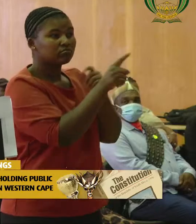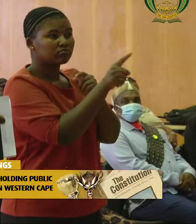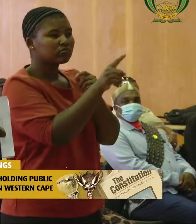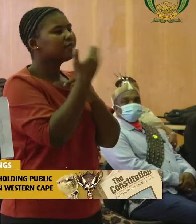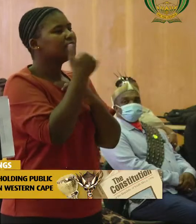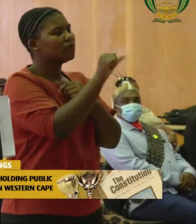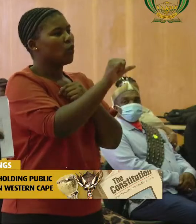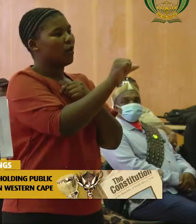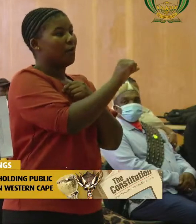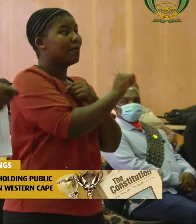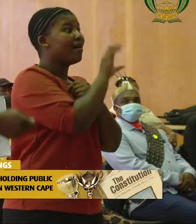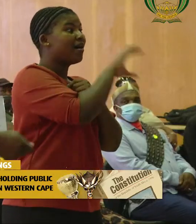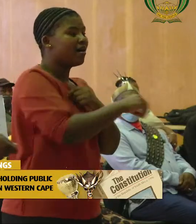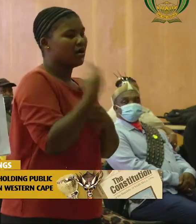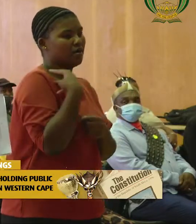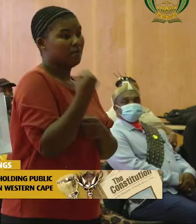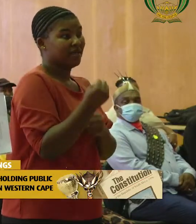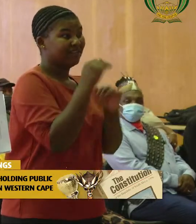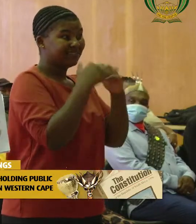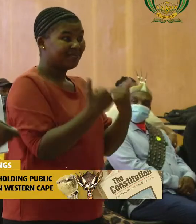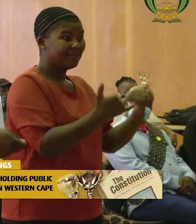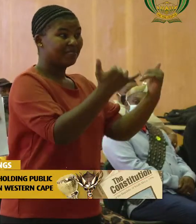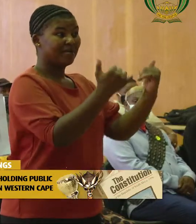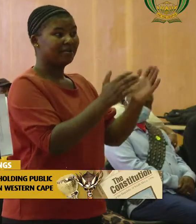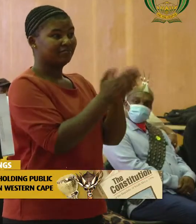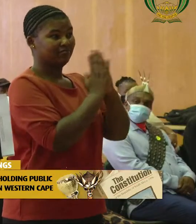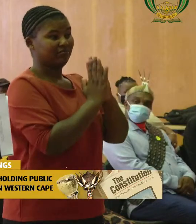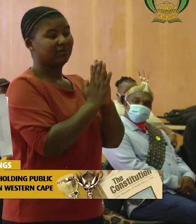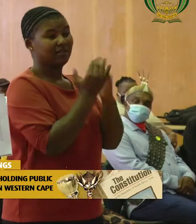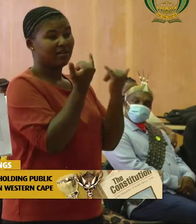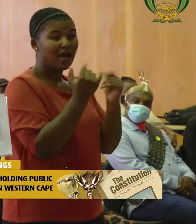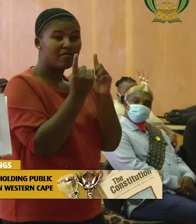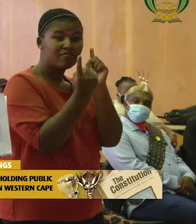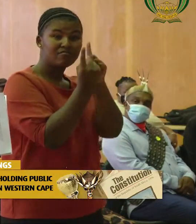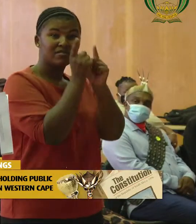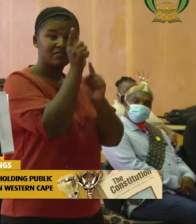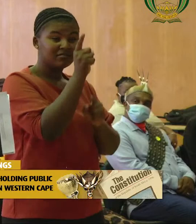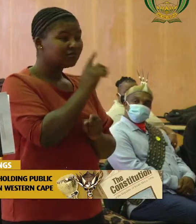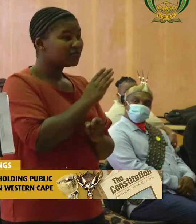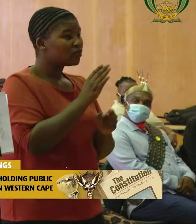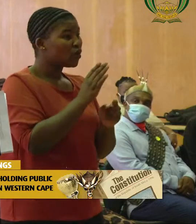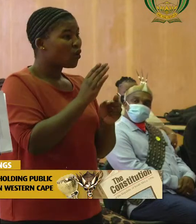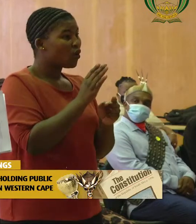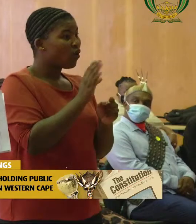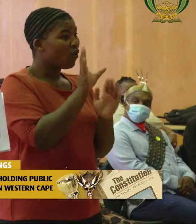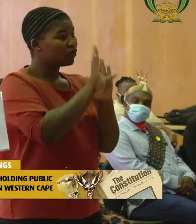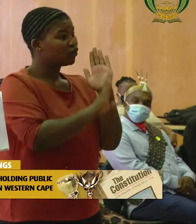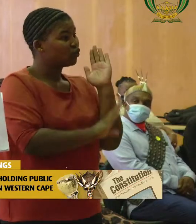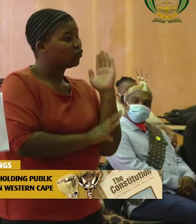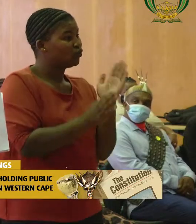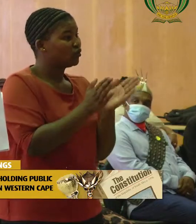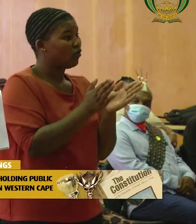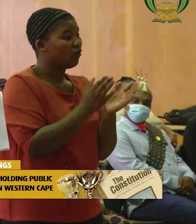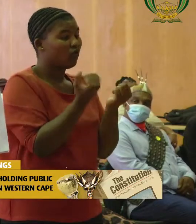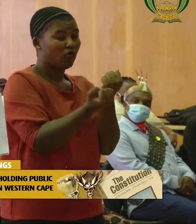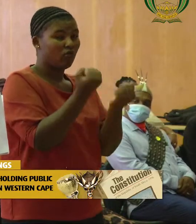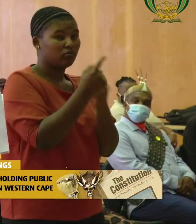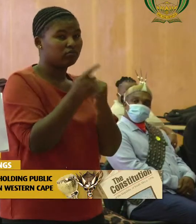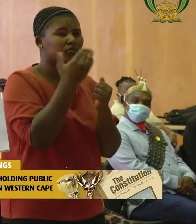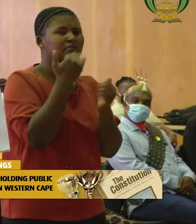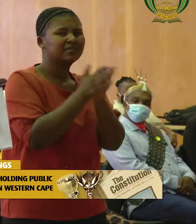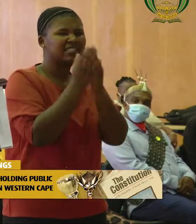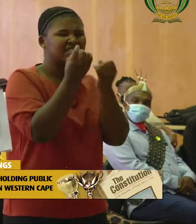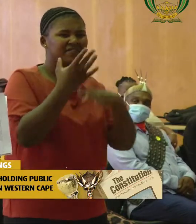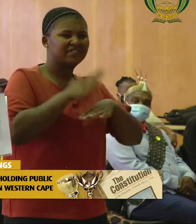and ask the minister in Parliament to approach the Constitutional Court for extension because we